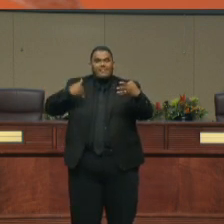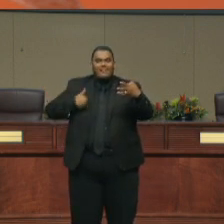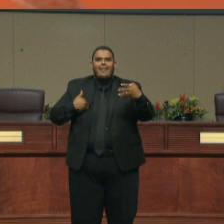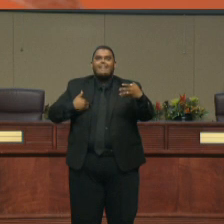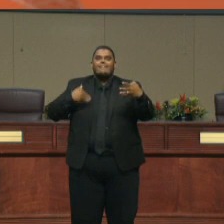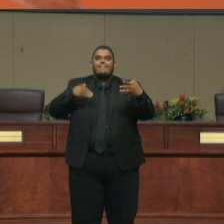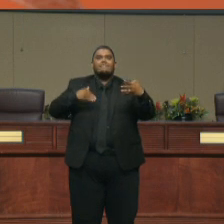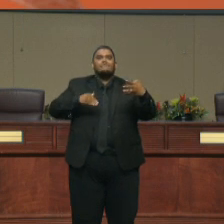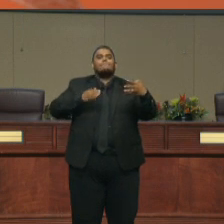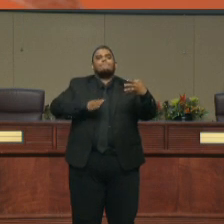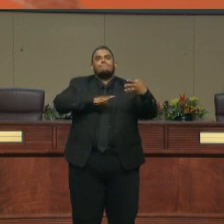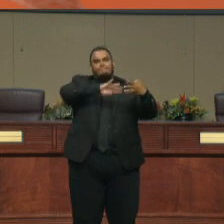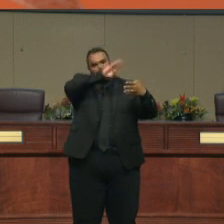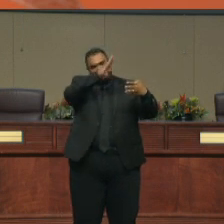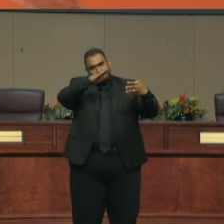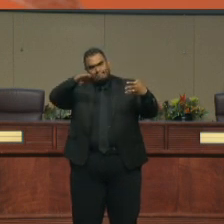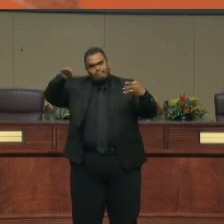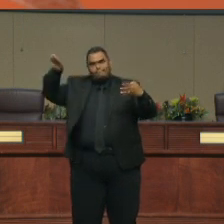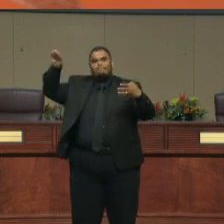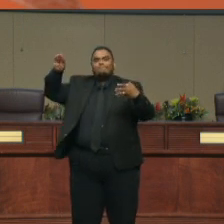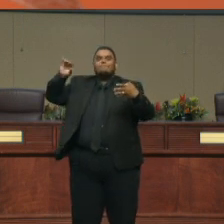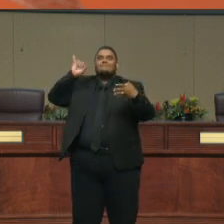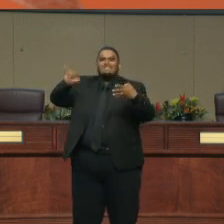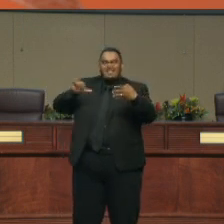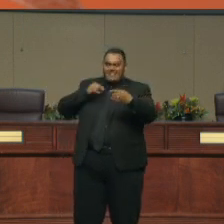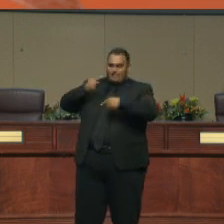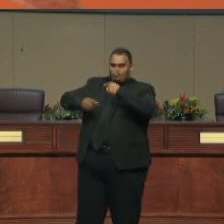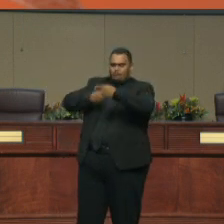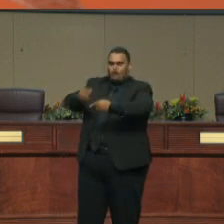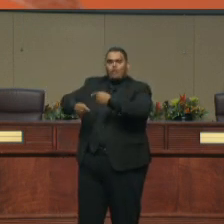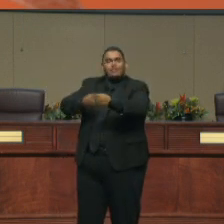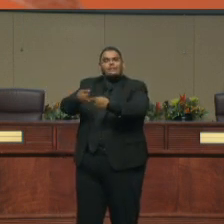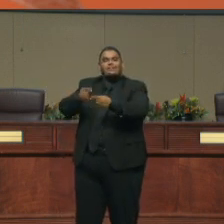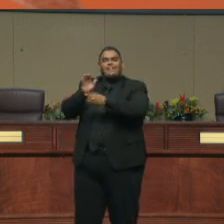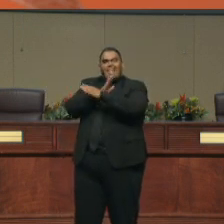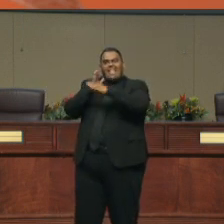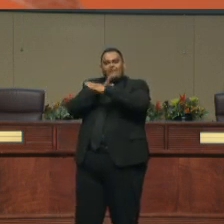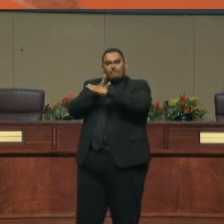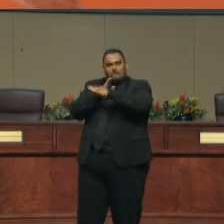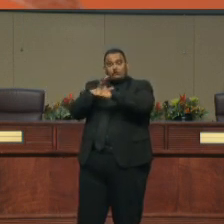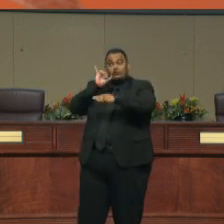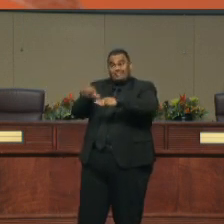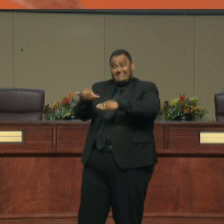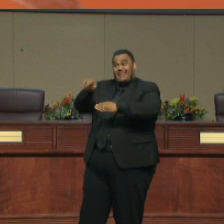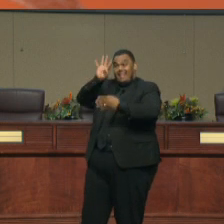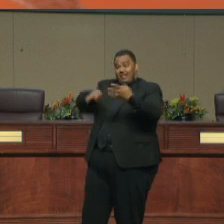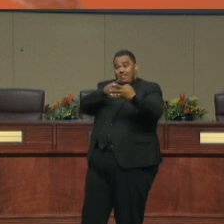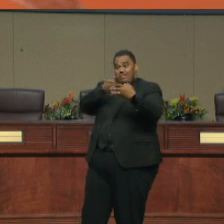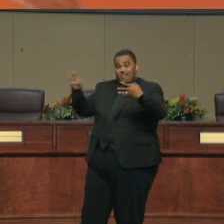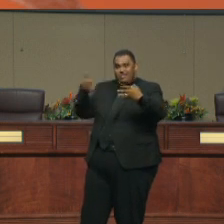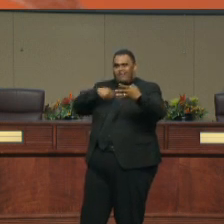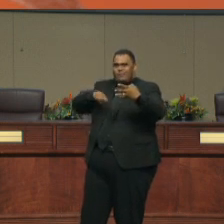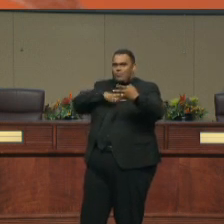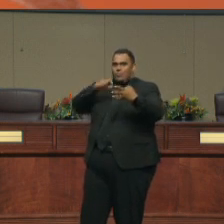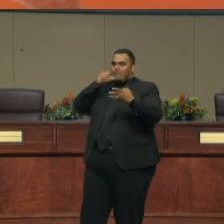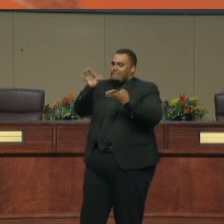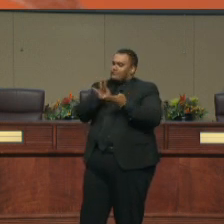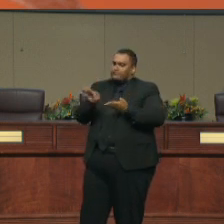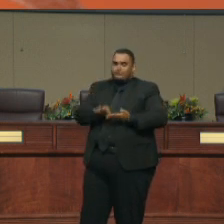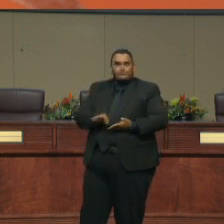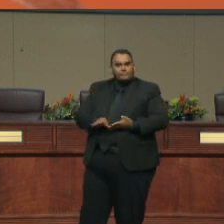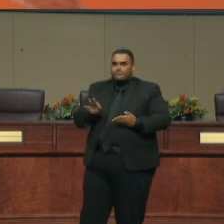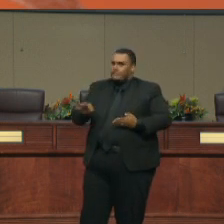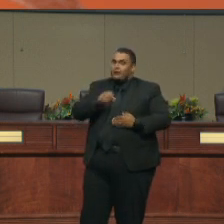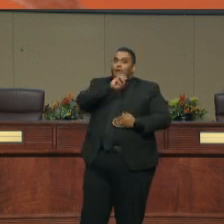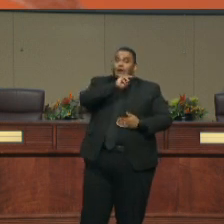last 14 days. And in that graph, we don't count any test done at Disney for the